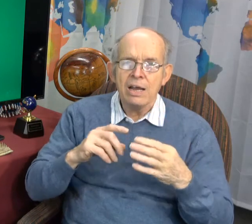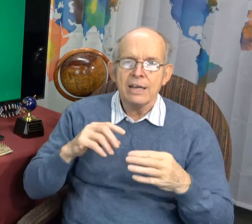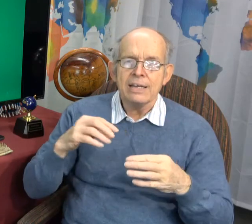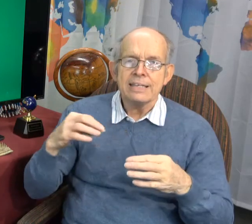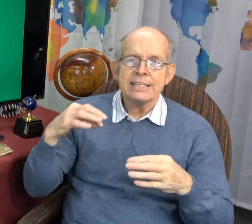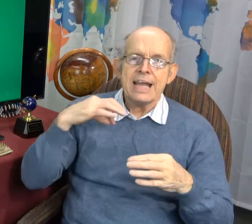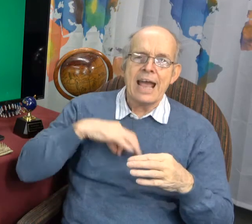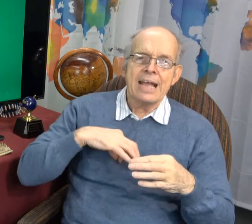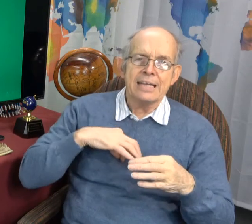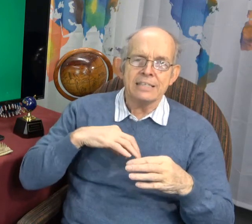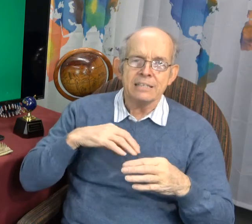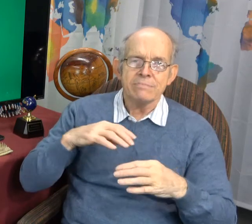gay,